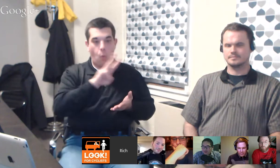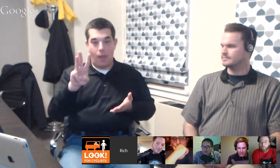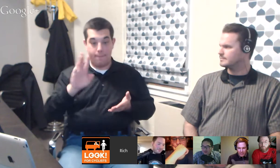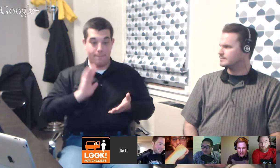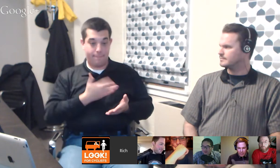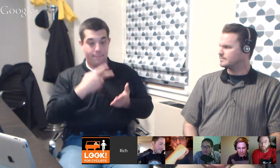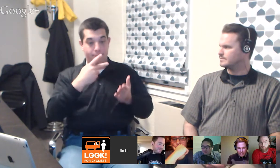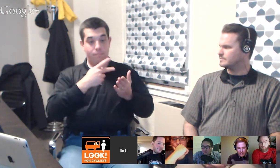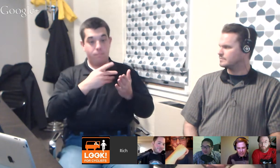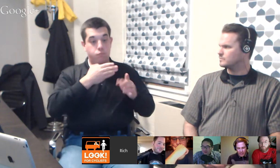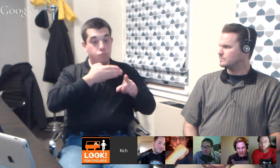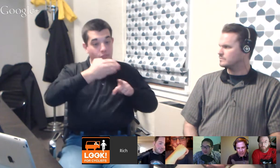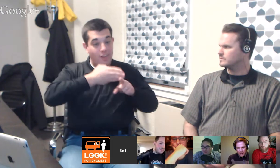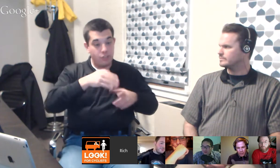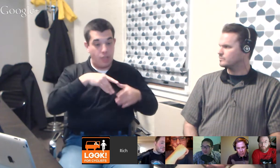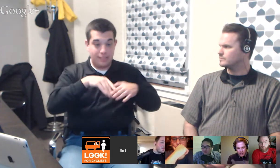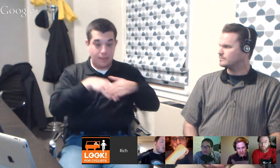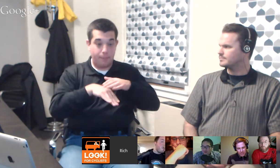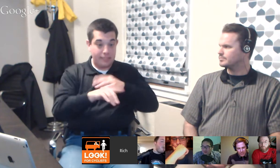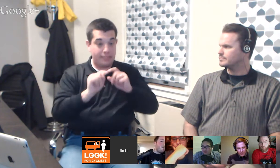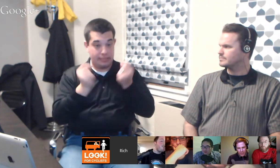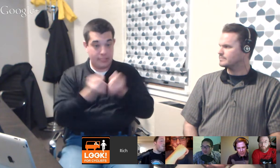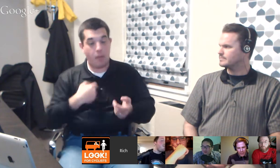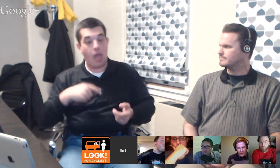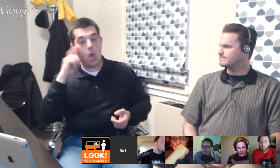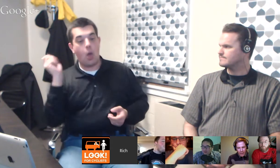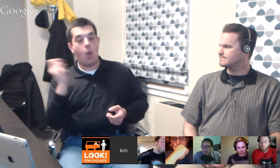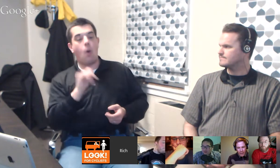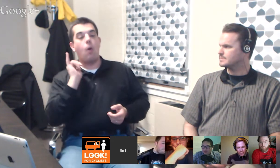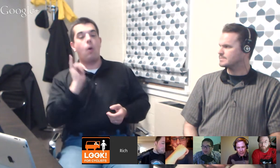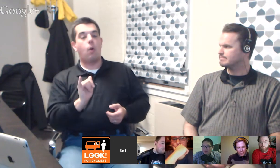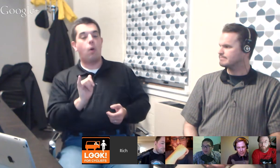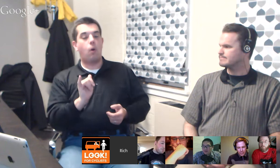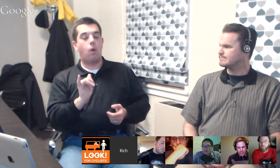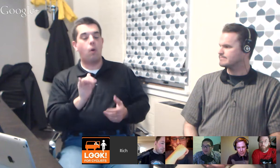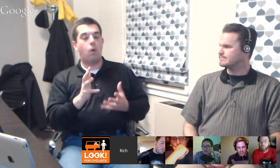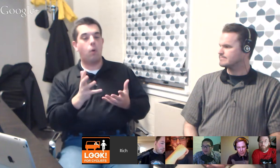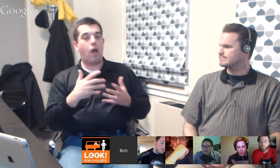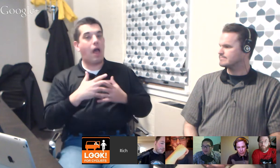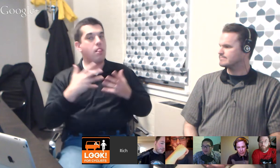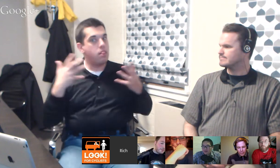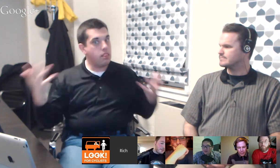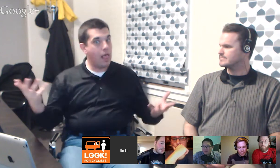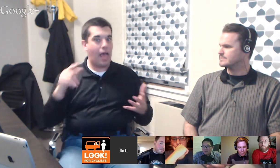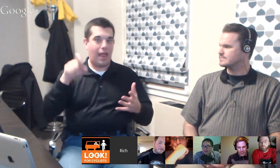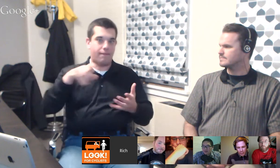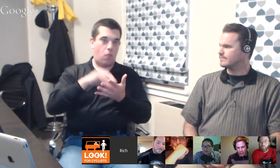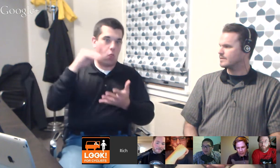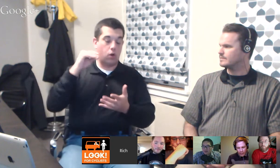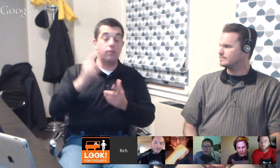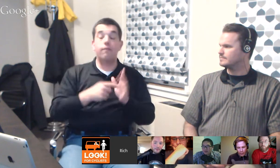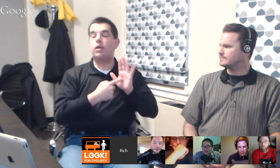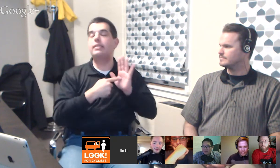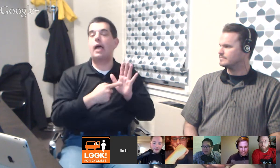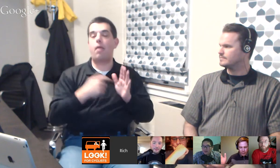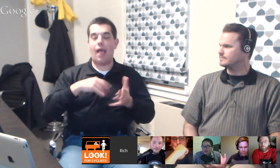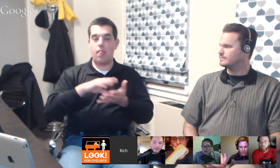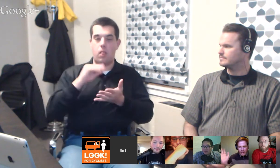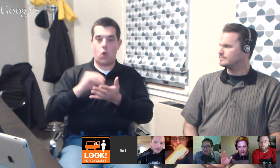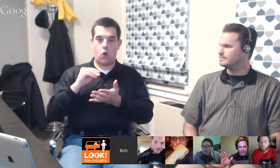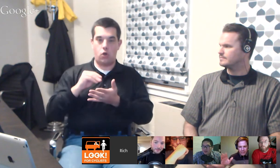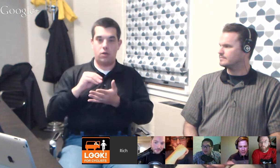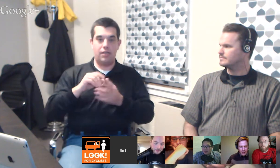professional accessibility team, I noticed that I had a lot to learn. For example, I had learned that